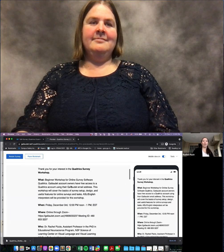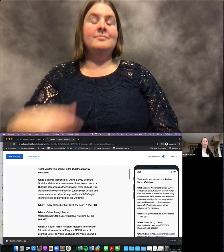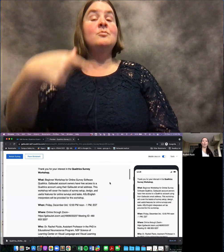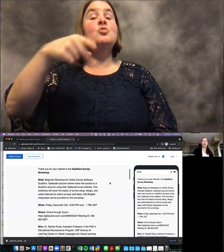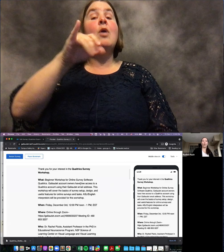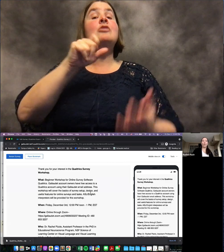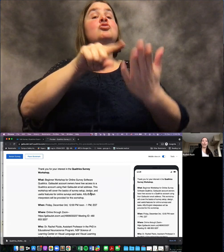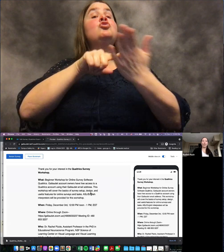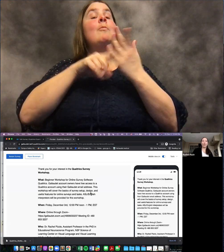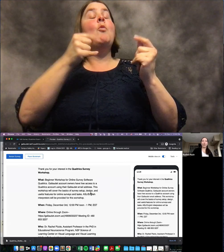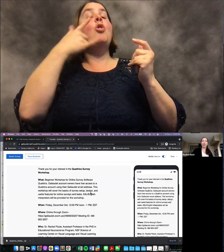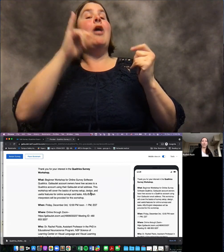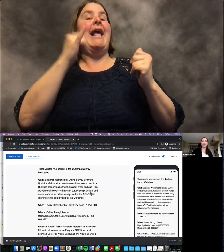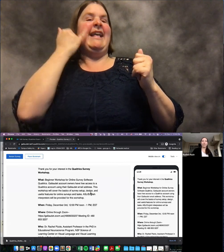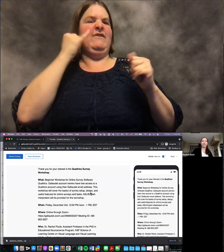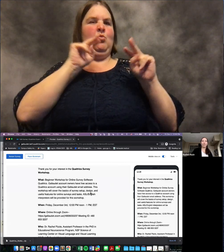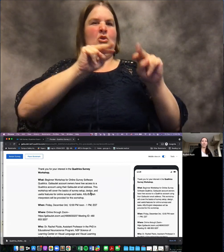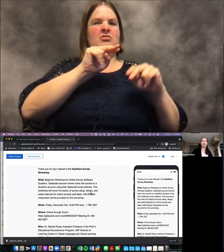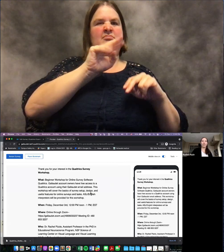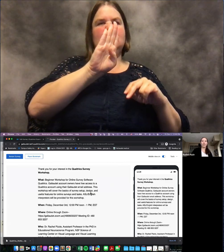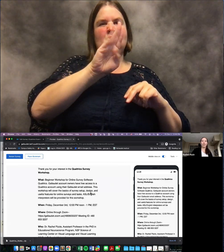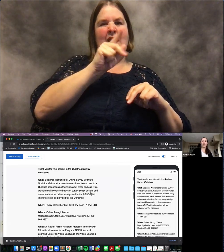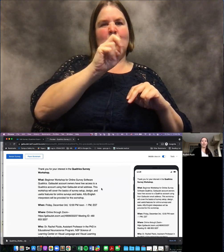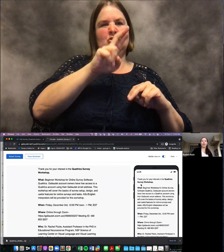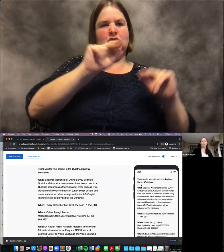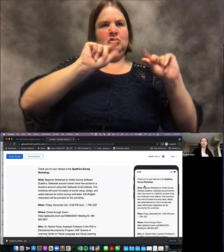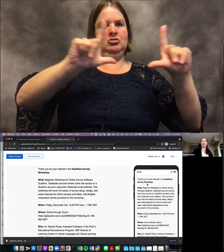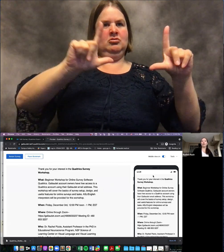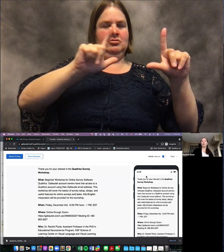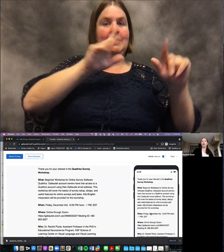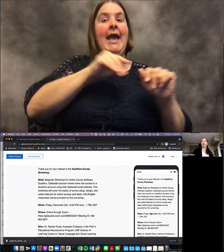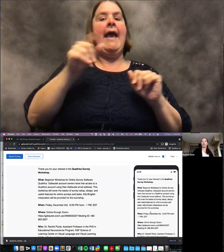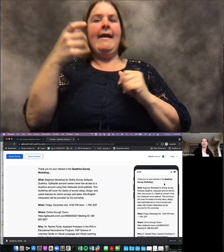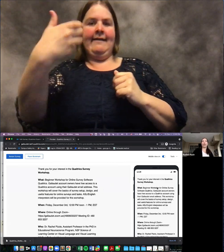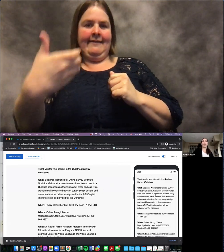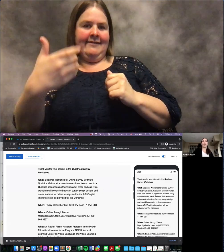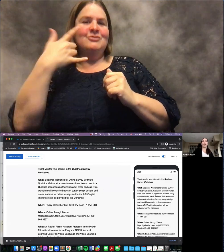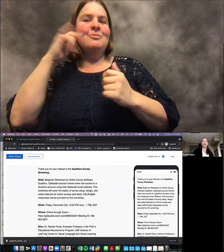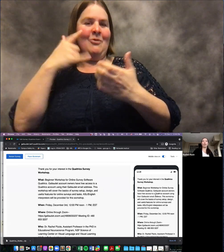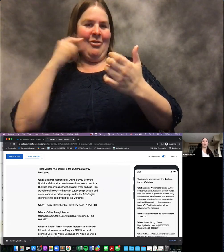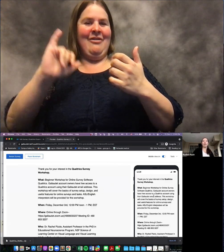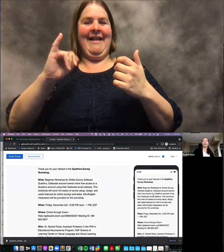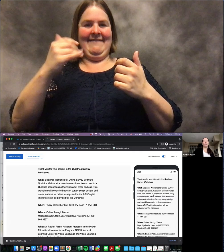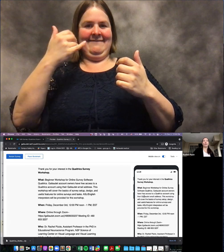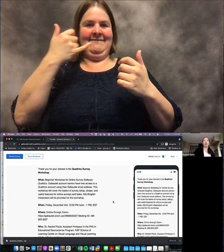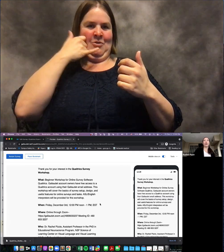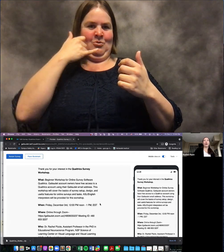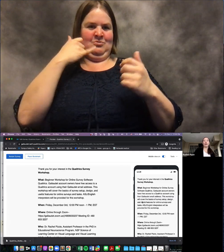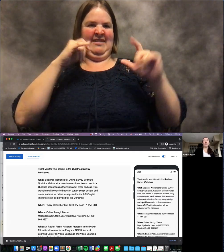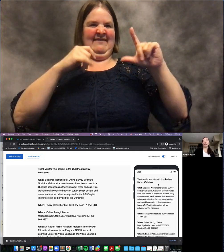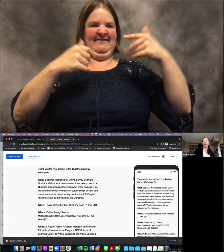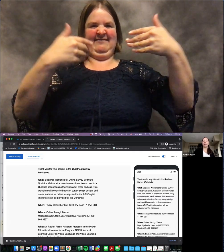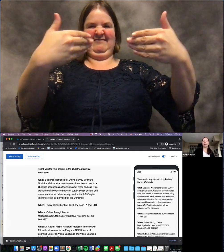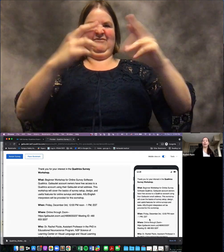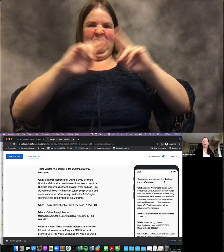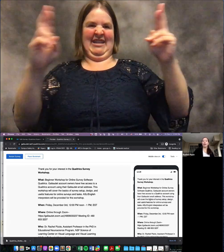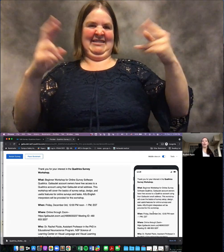So it shows you the web page version and shows you what it looks like